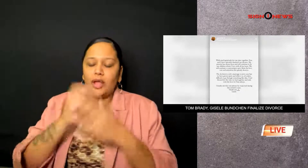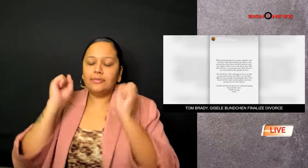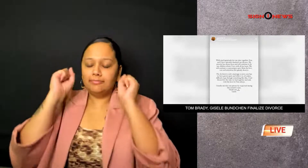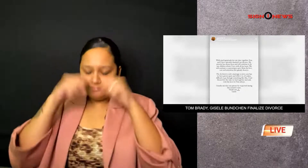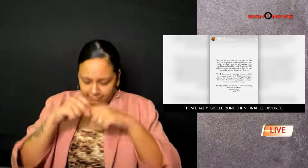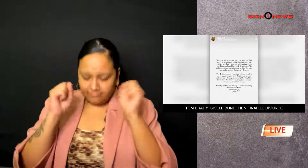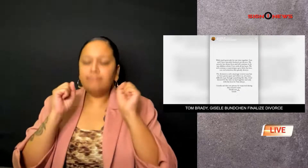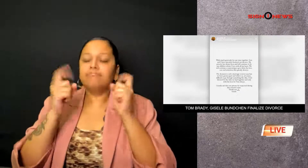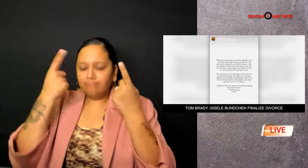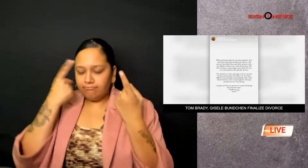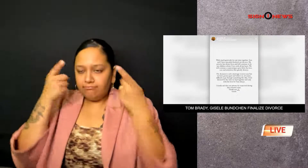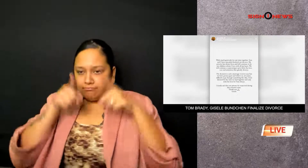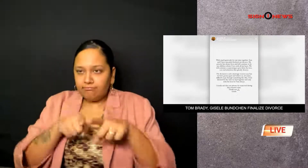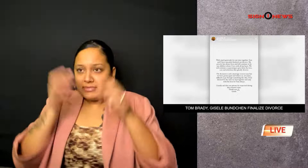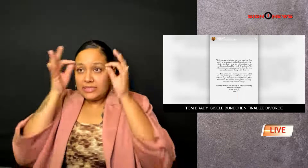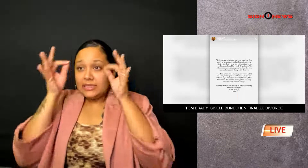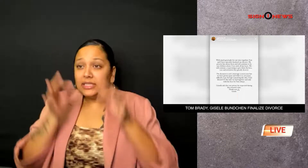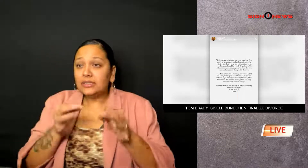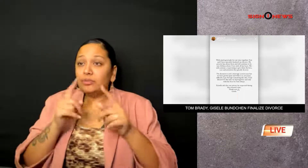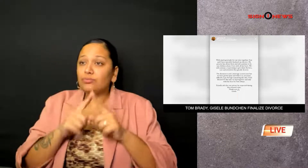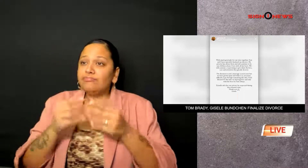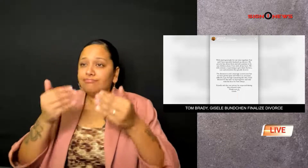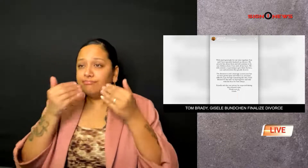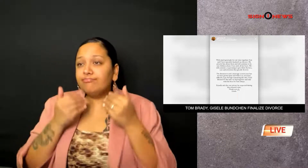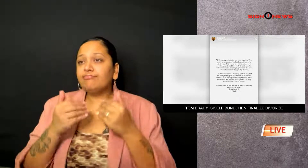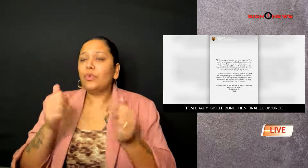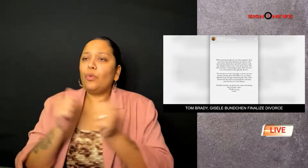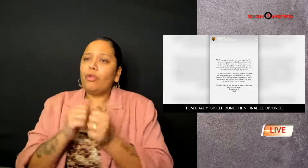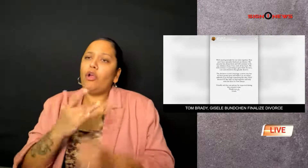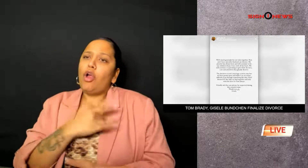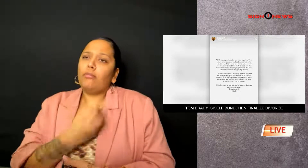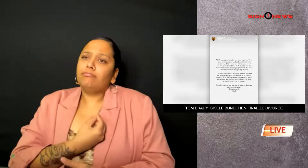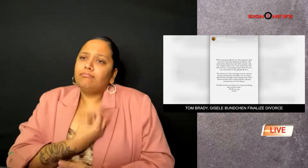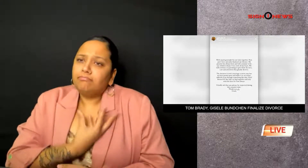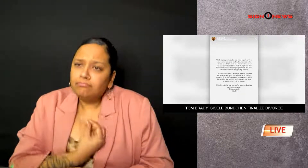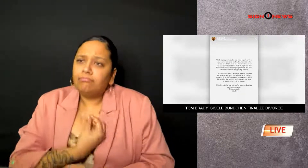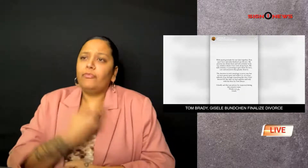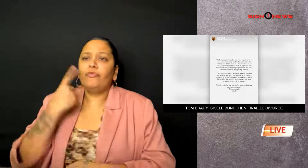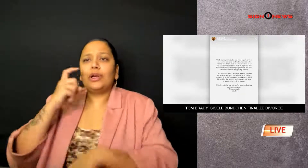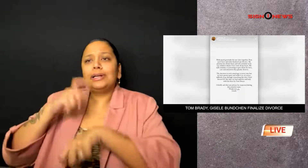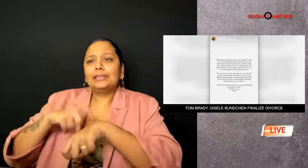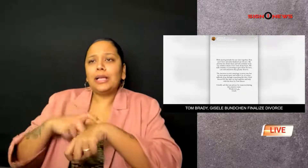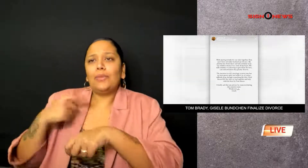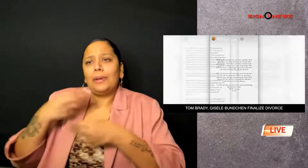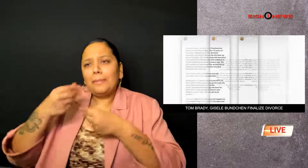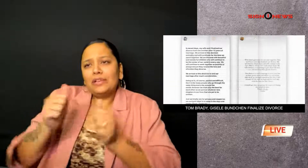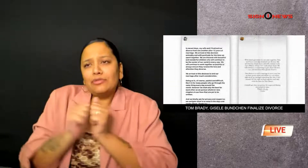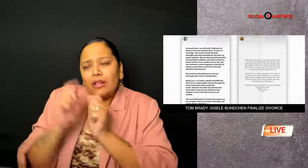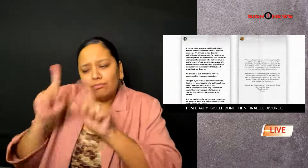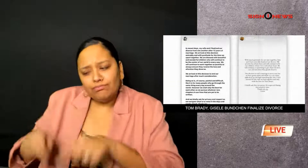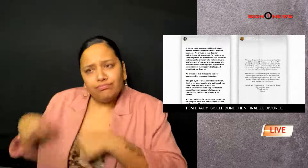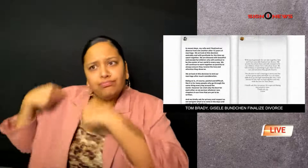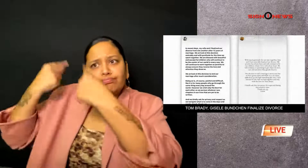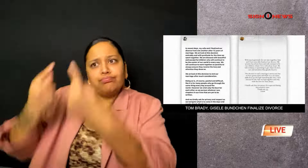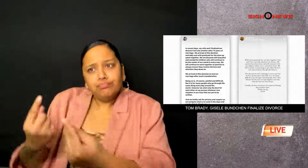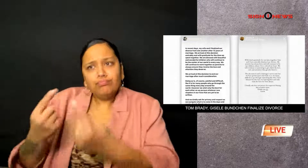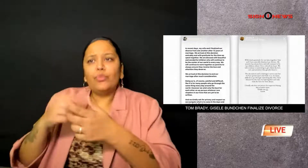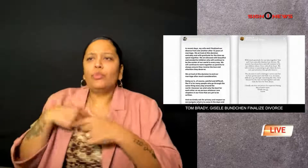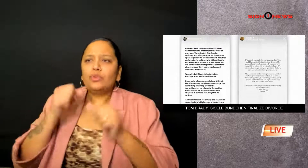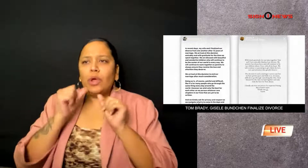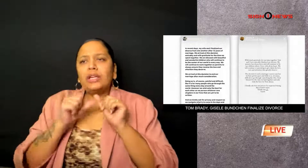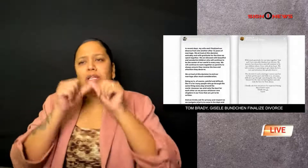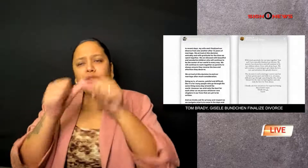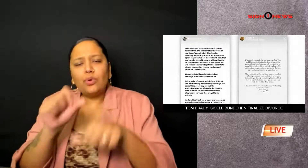Brady wrote, quote, "We arrived at this decision amicably and with gratitude for the time we spent